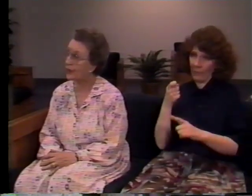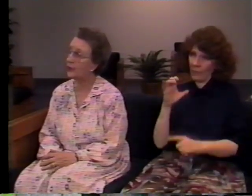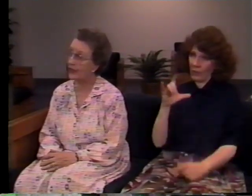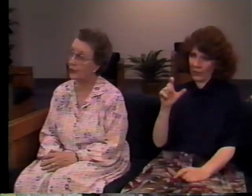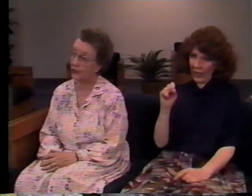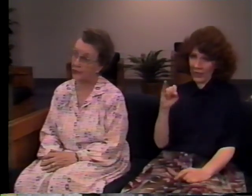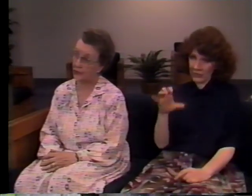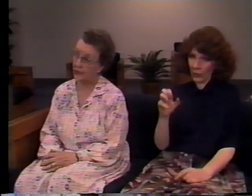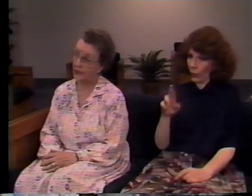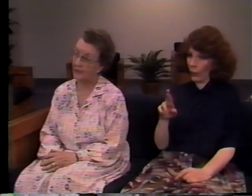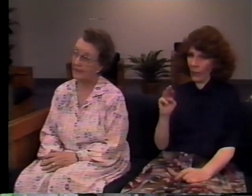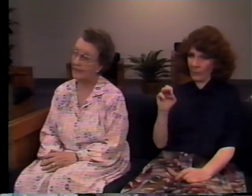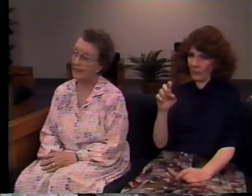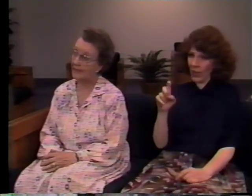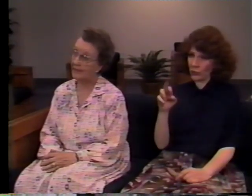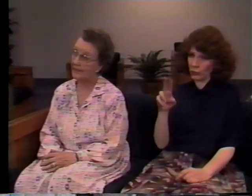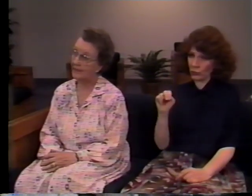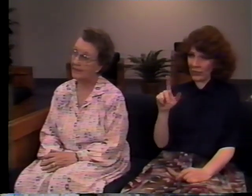modern literature?